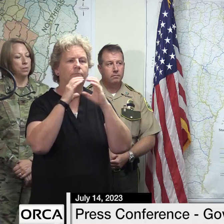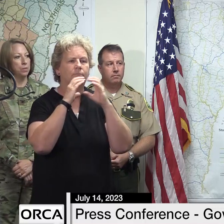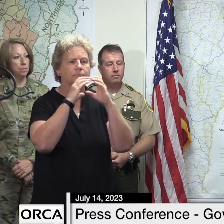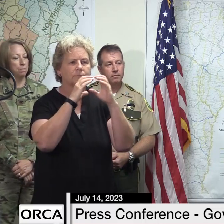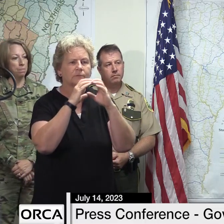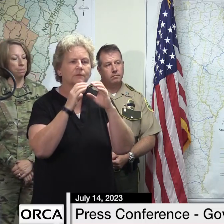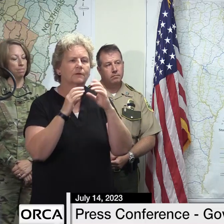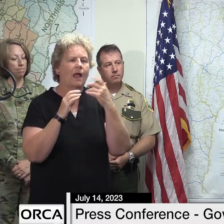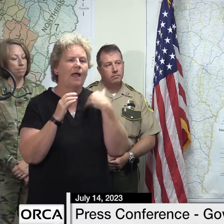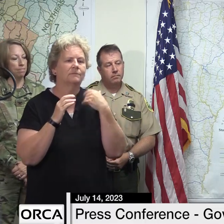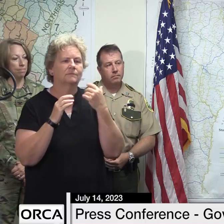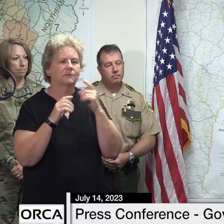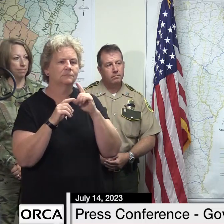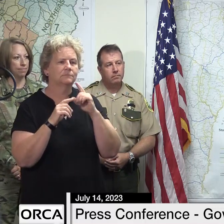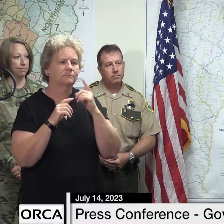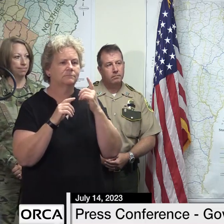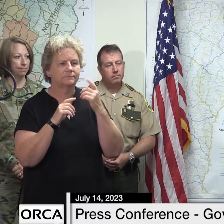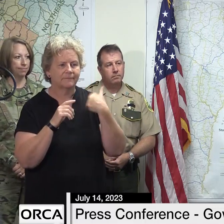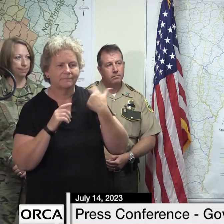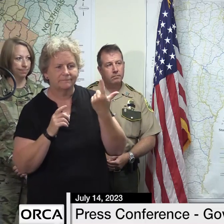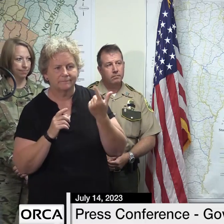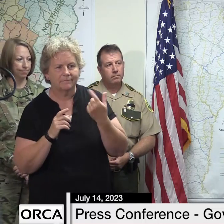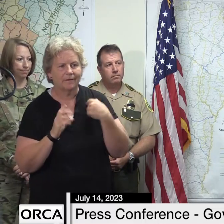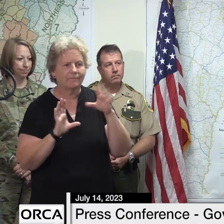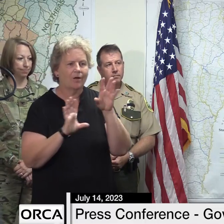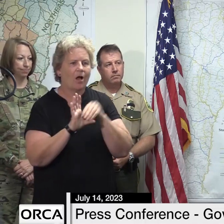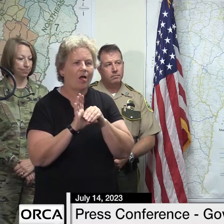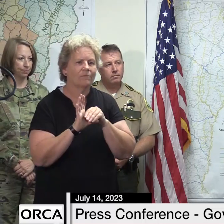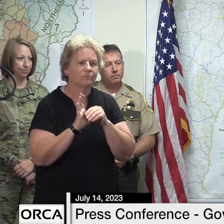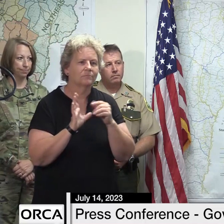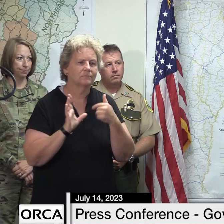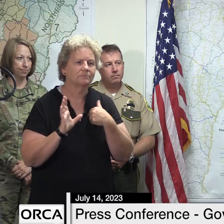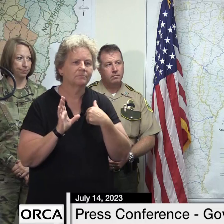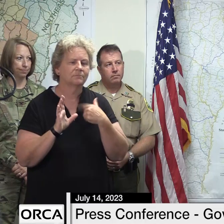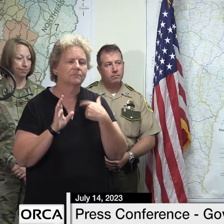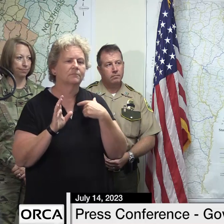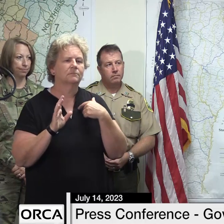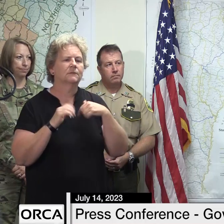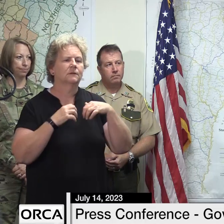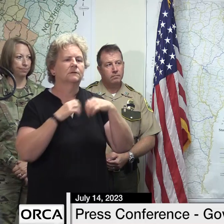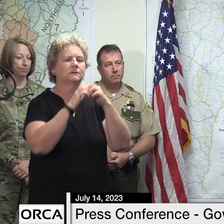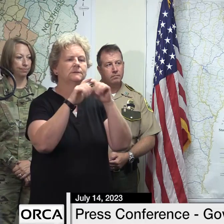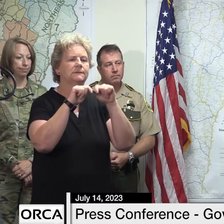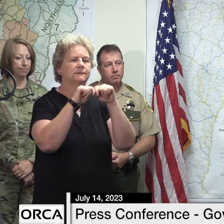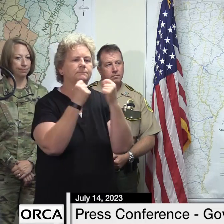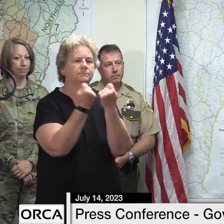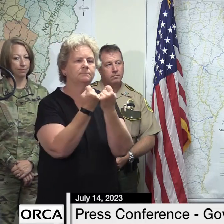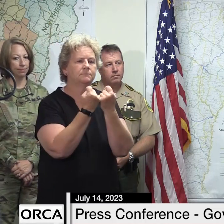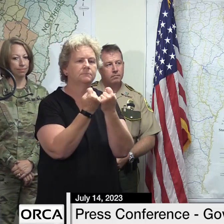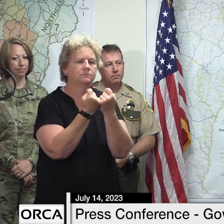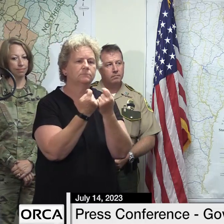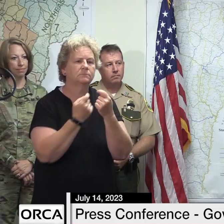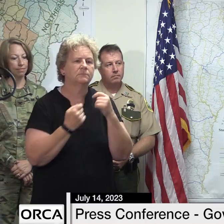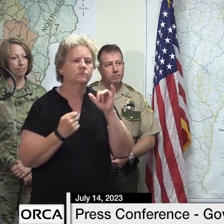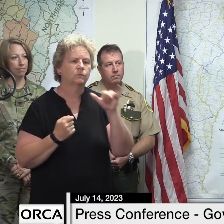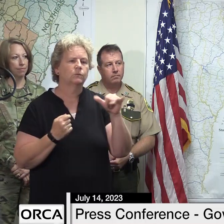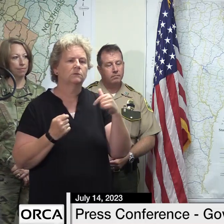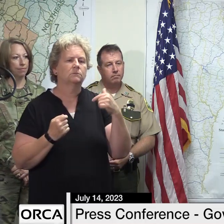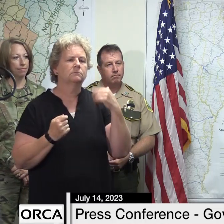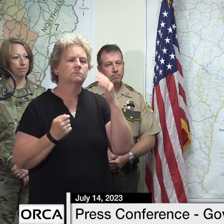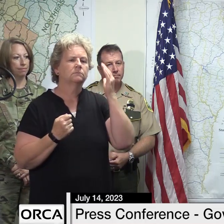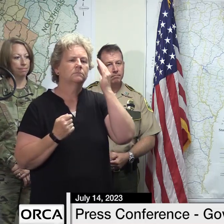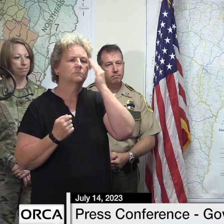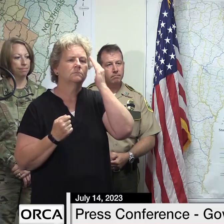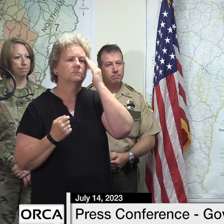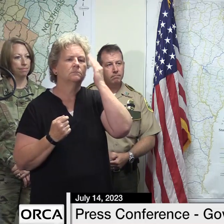was done by a team I put together. So we are very aware of that situation.